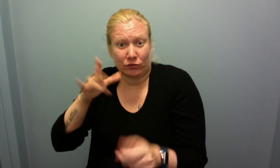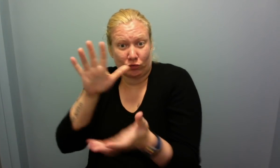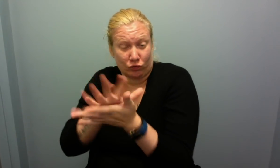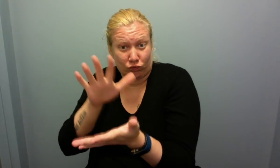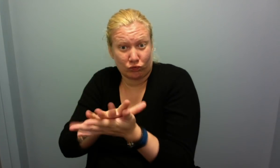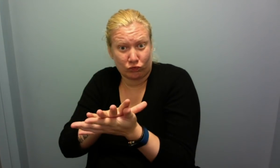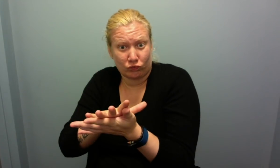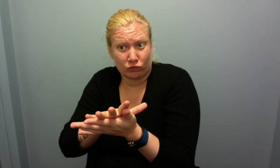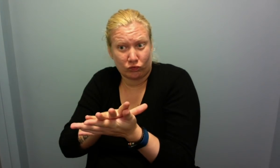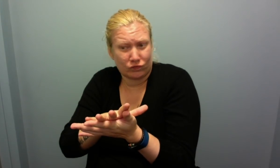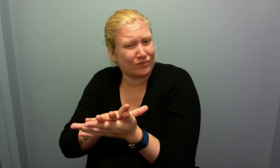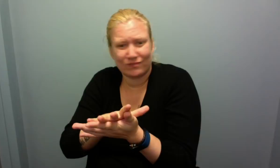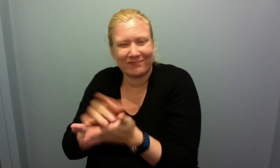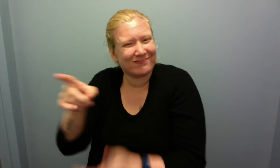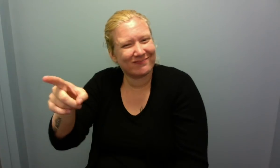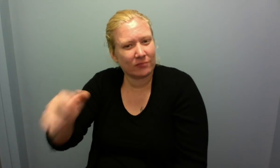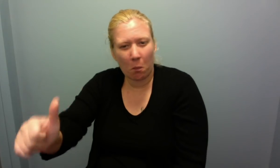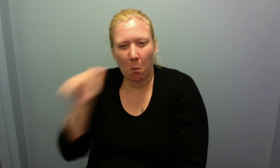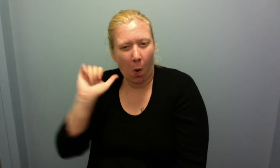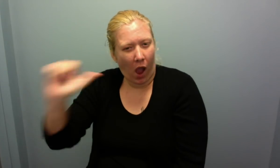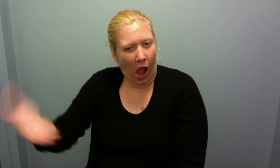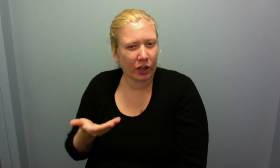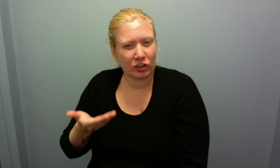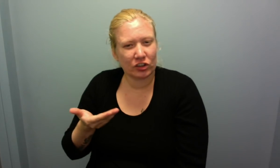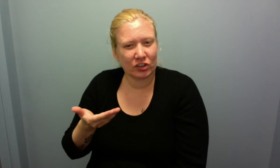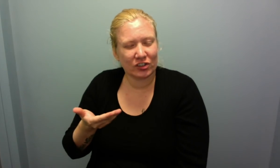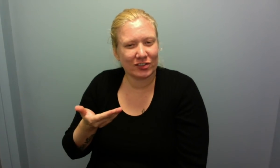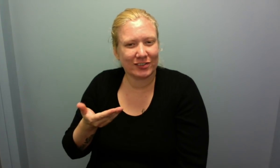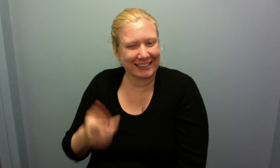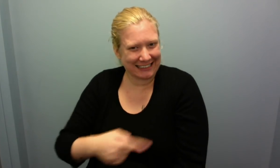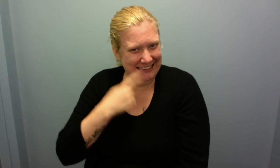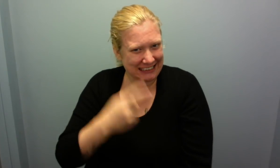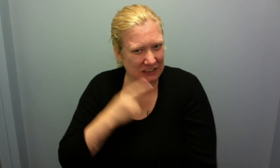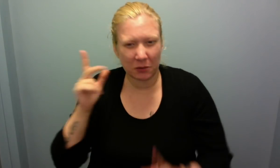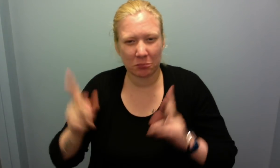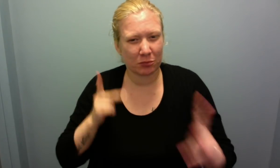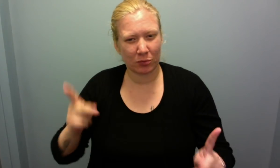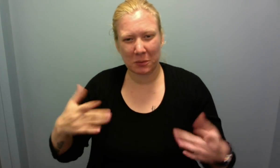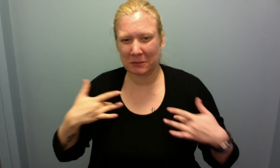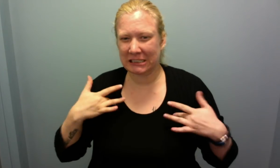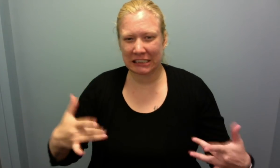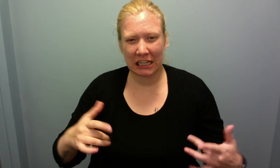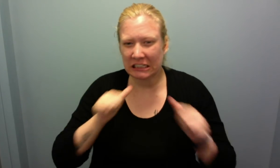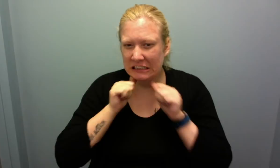the public schools aren't going to hire them. And it's not because they're not qualified, and it's not because they're not capable, it's